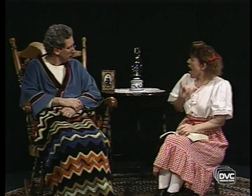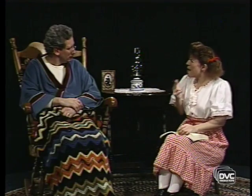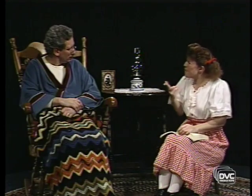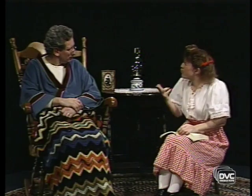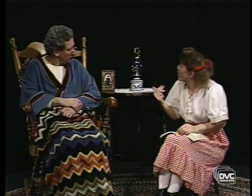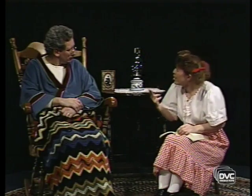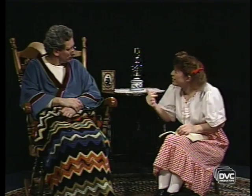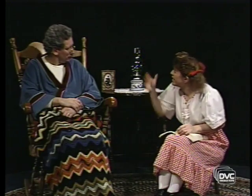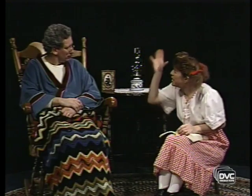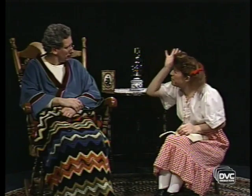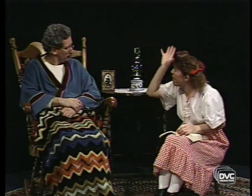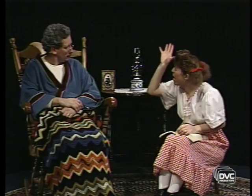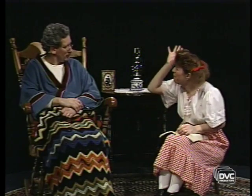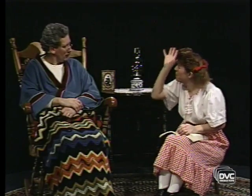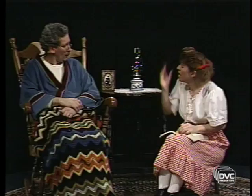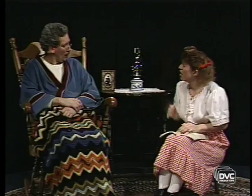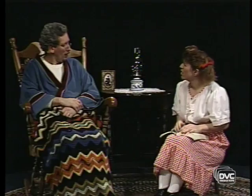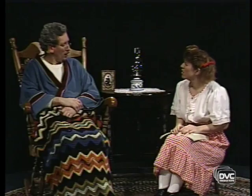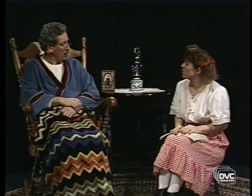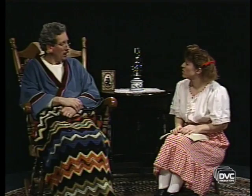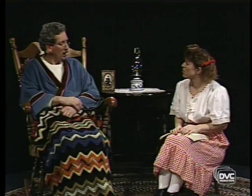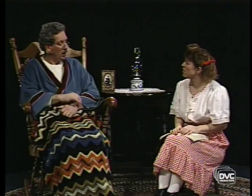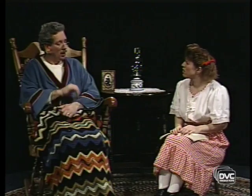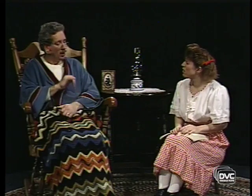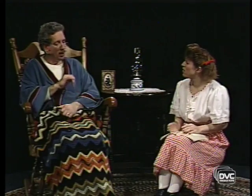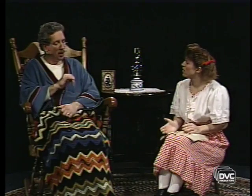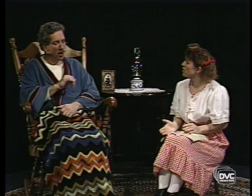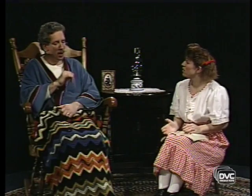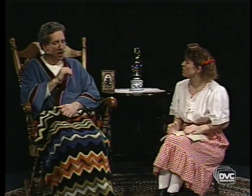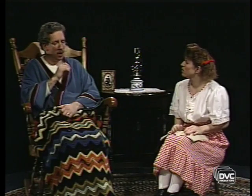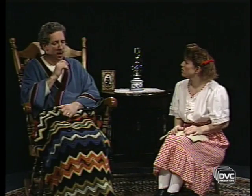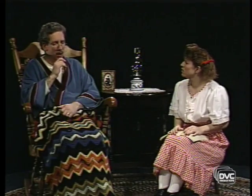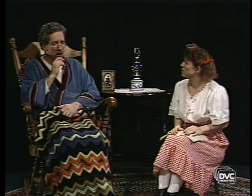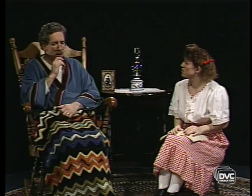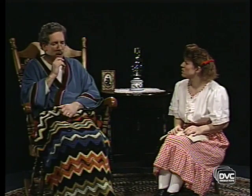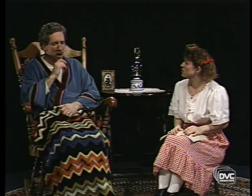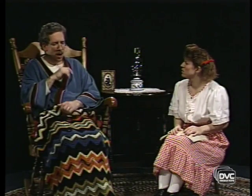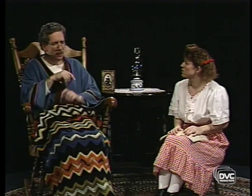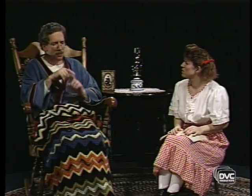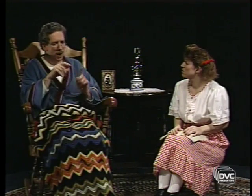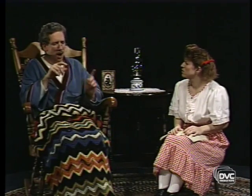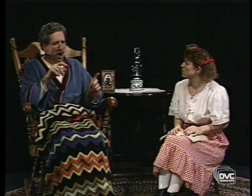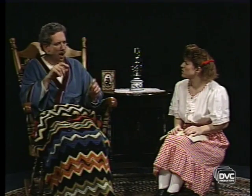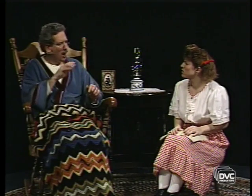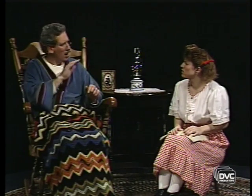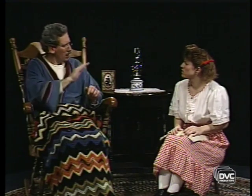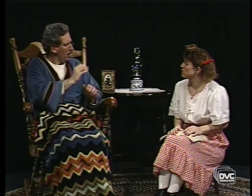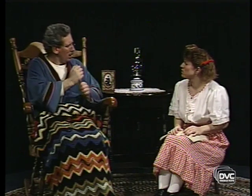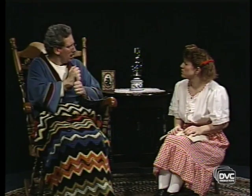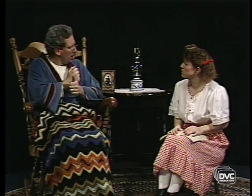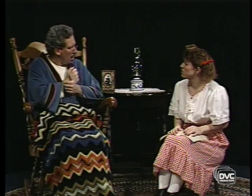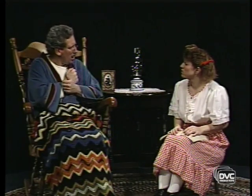you I'm 13 Papa yeah but in your